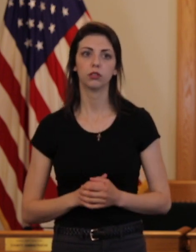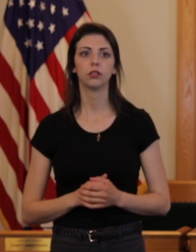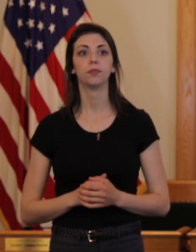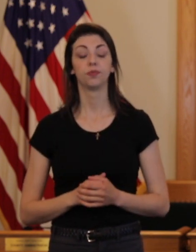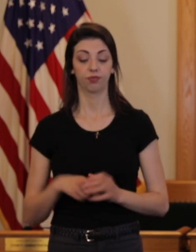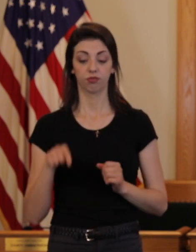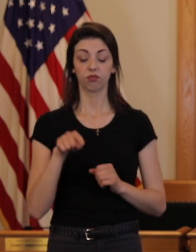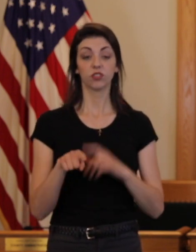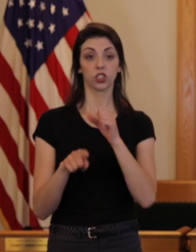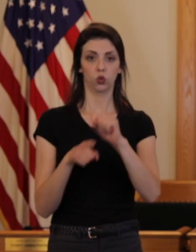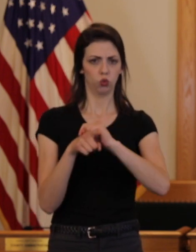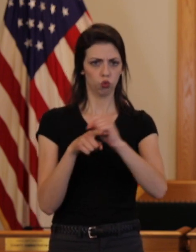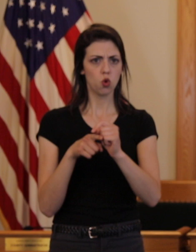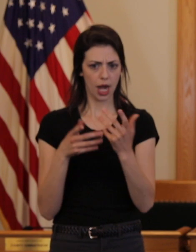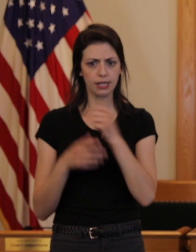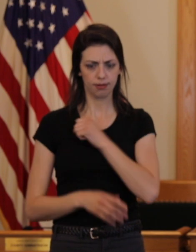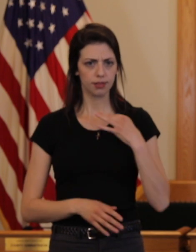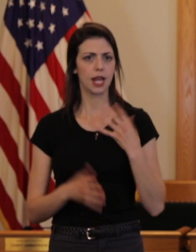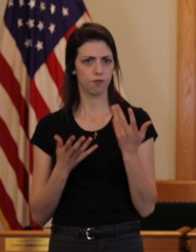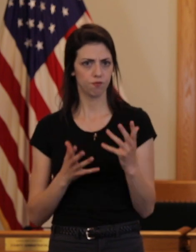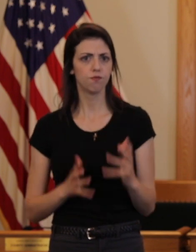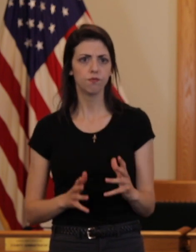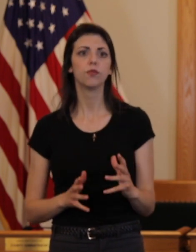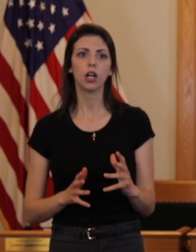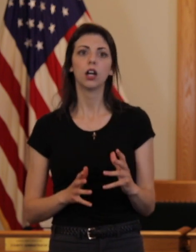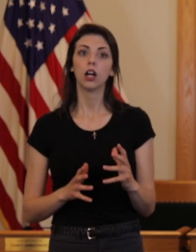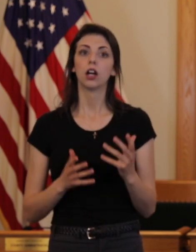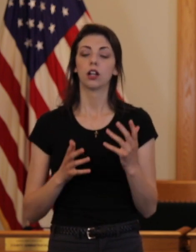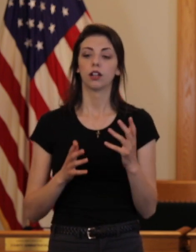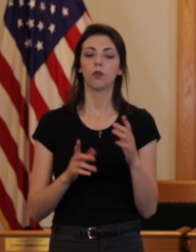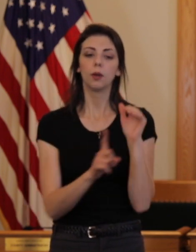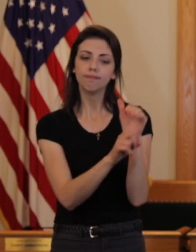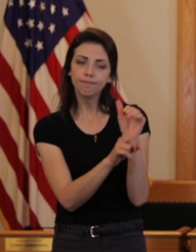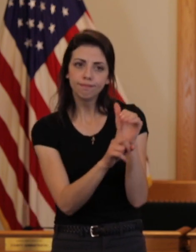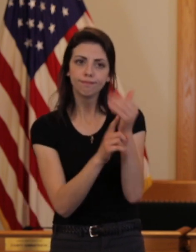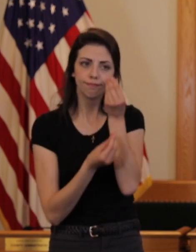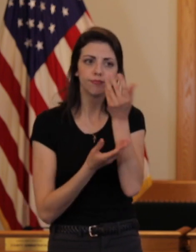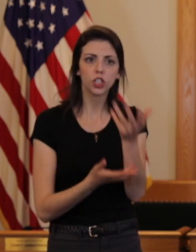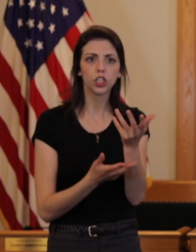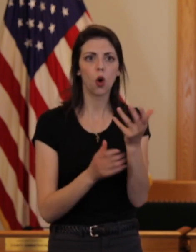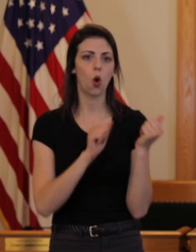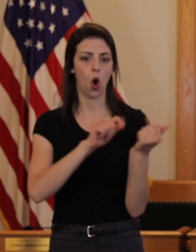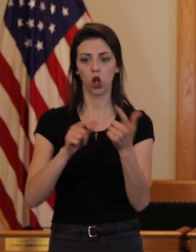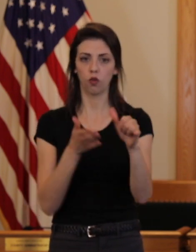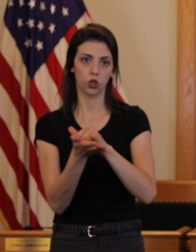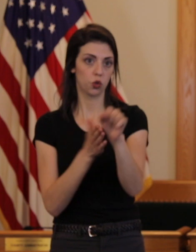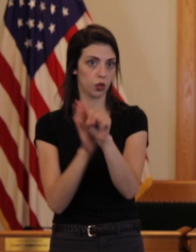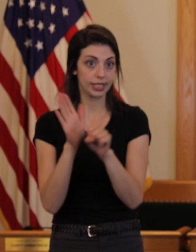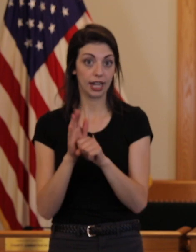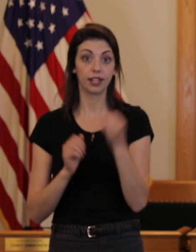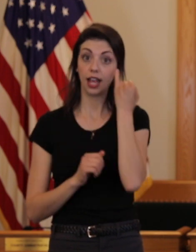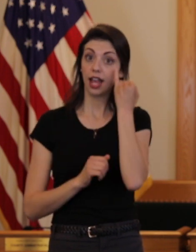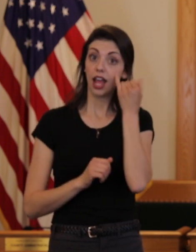trained supplemental staff have begun assisting in the notification of potential contacts across New York State. If you were listed